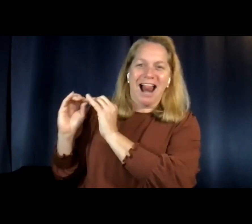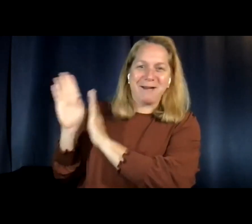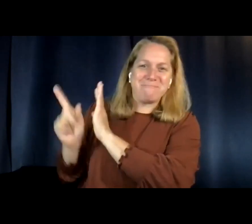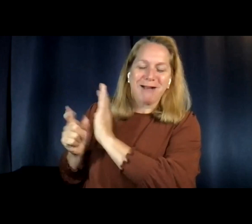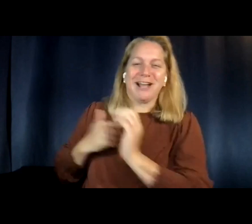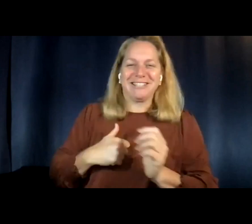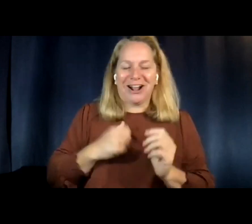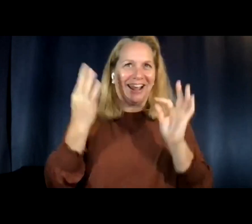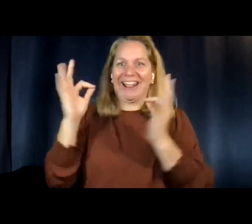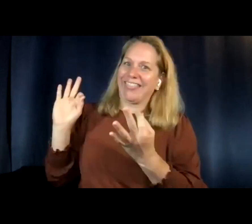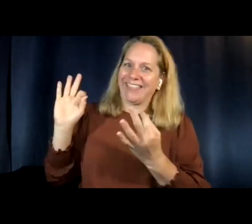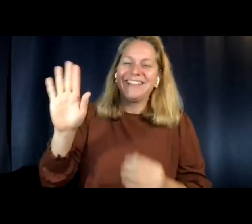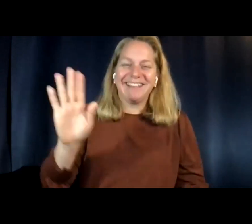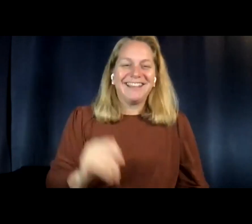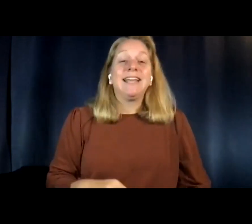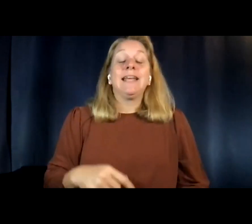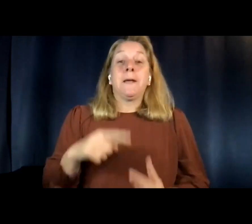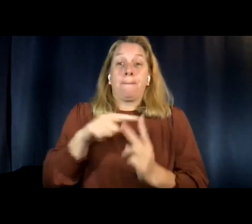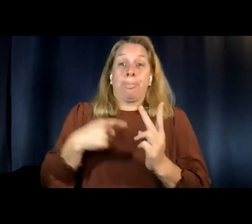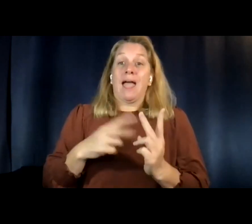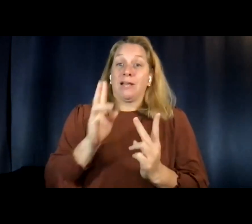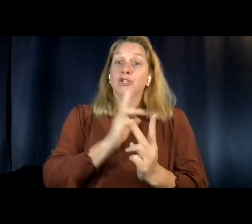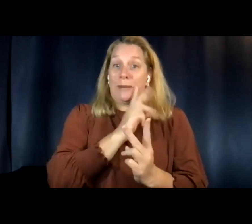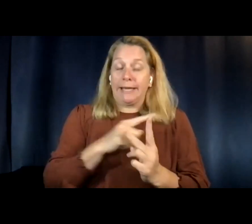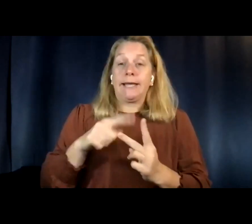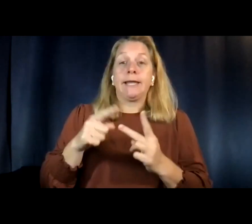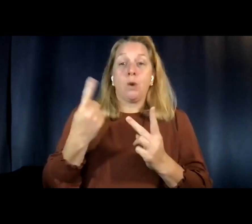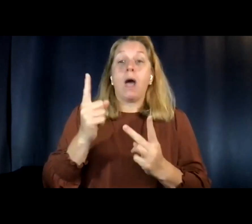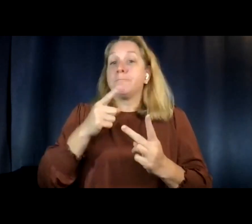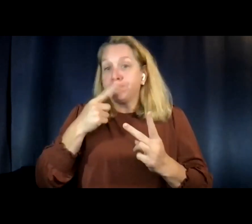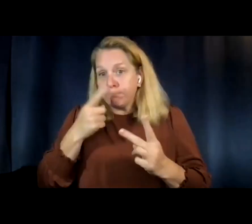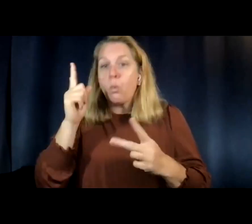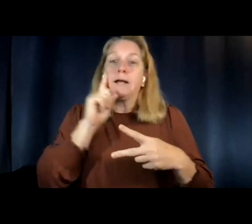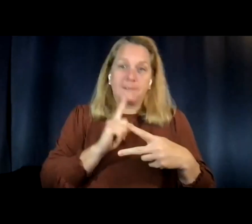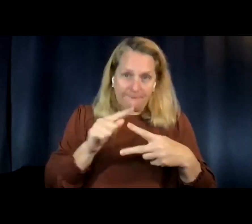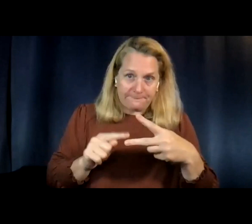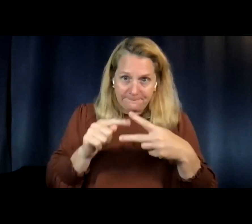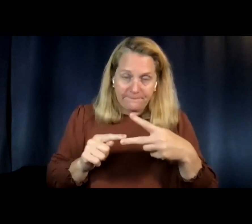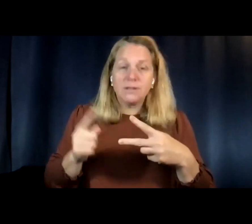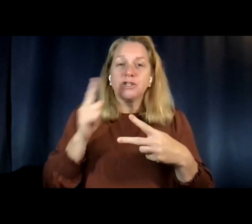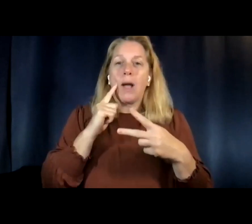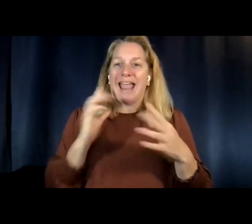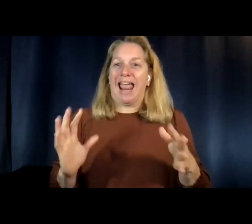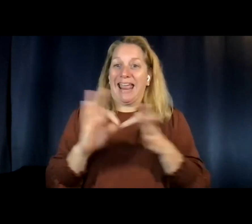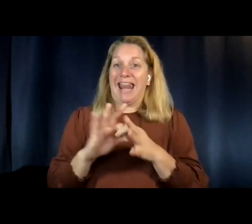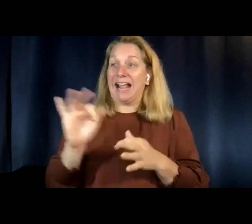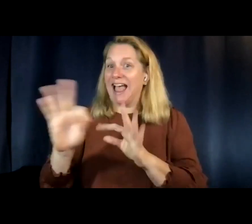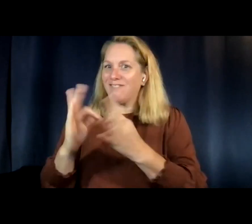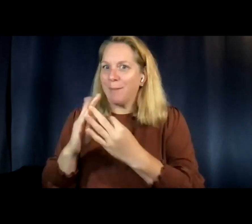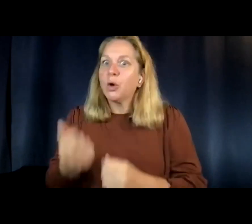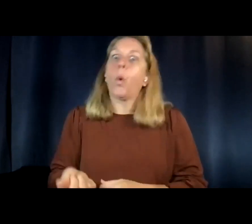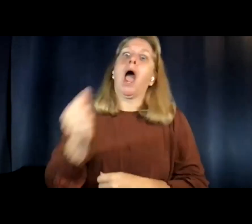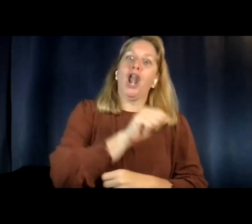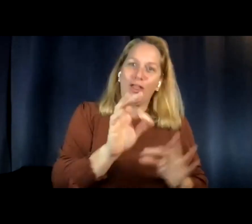So who has twins, and one was hearing, one was deaf, and I was able to connect that family to another family who